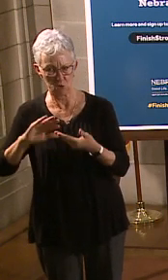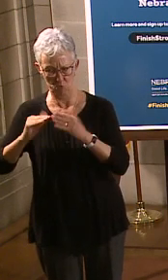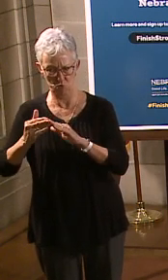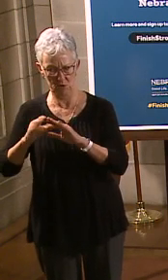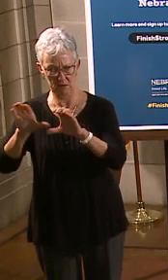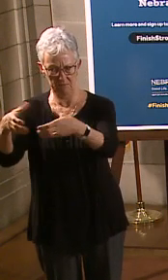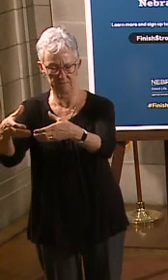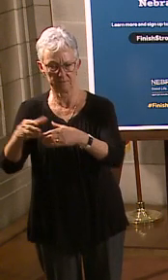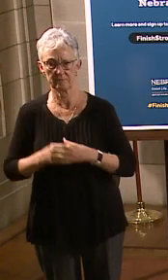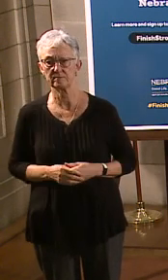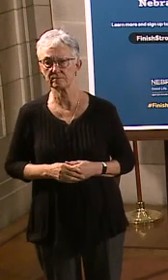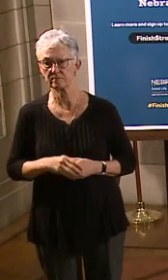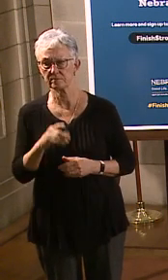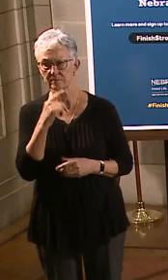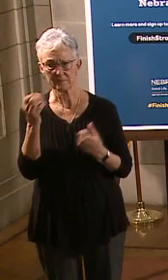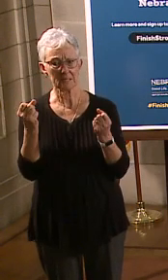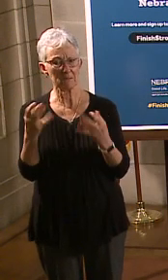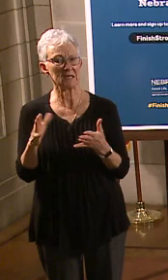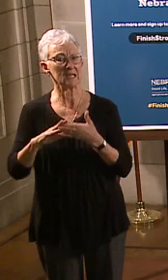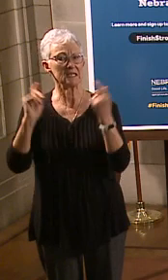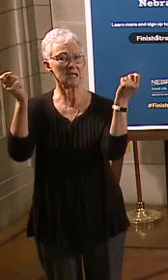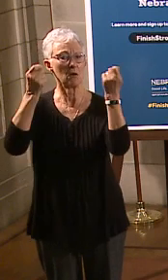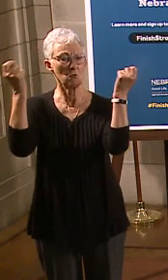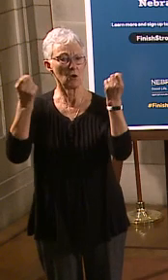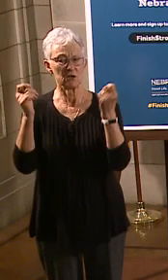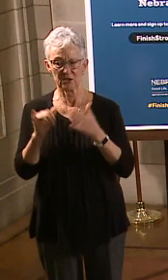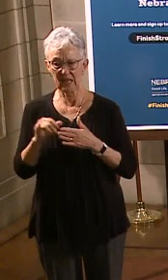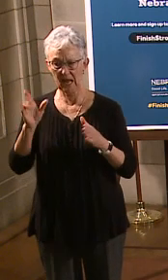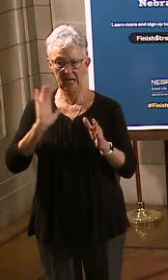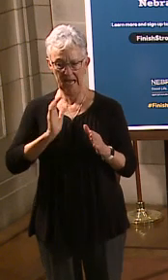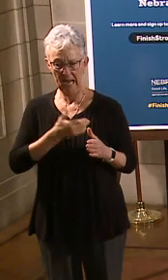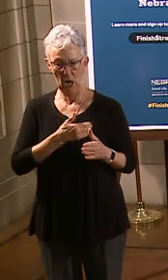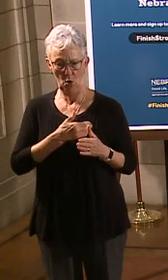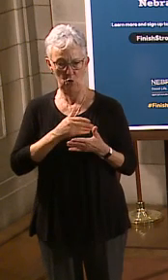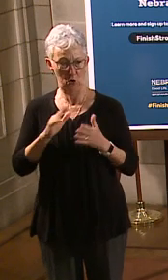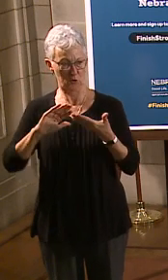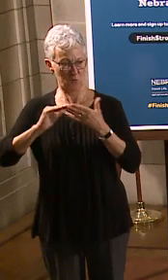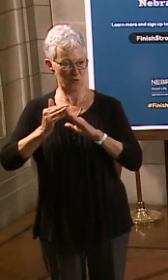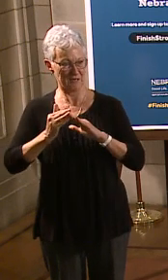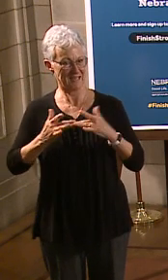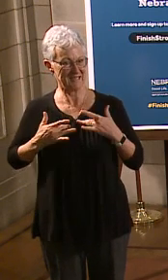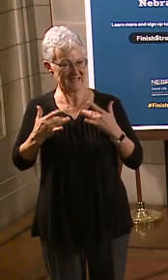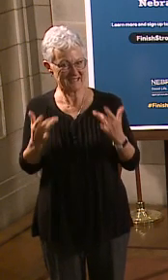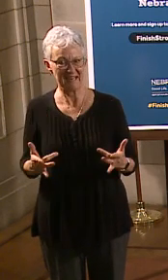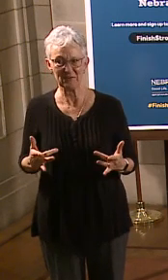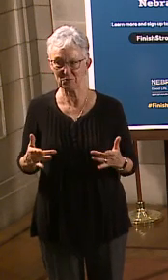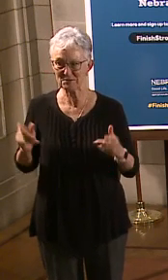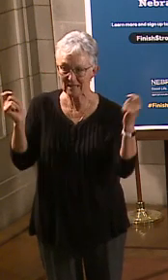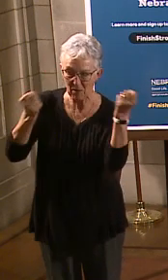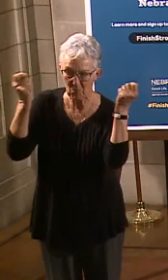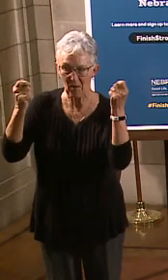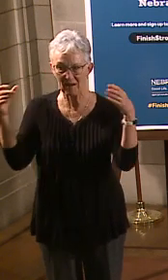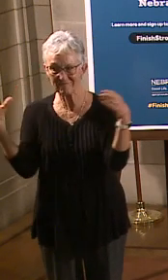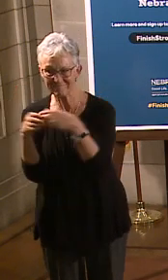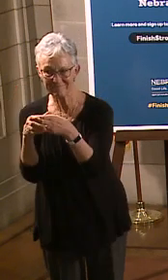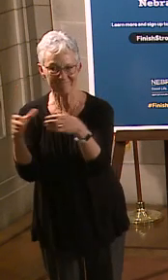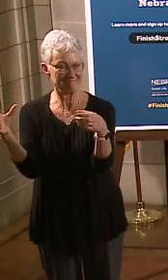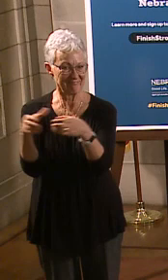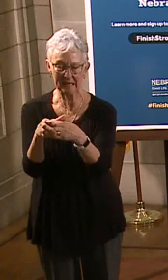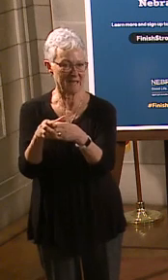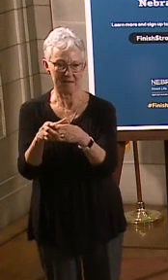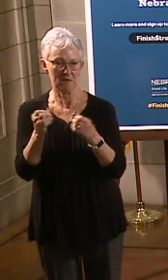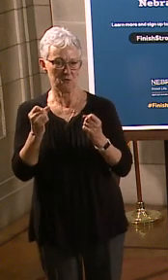and celebrations that are important to our community haven't been able to been held because of the pandemic, and a lot of people have